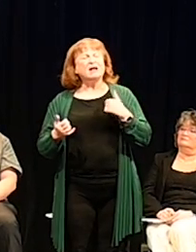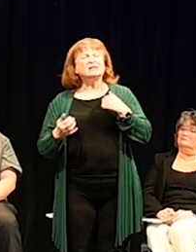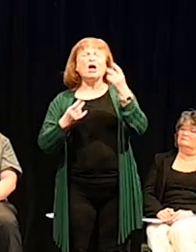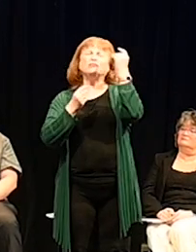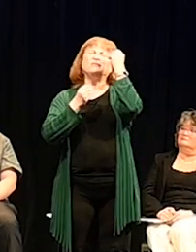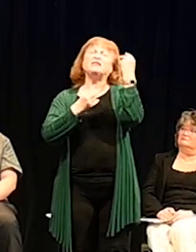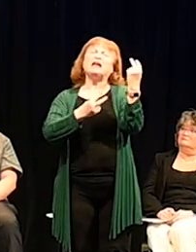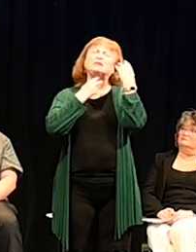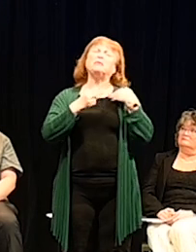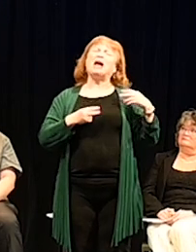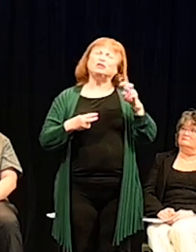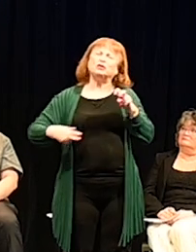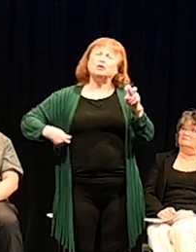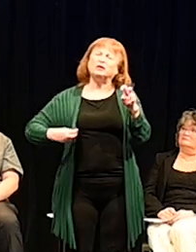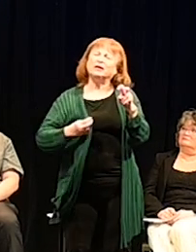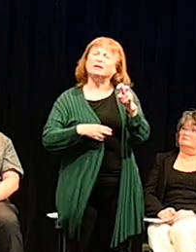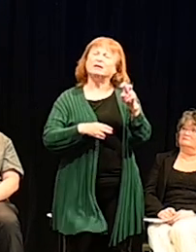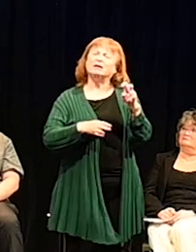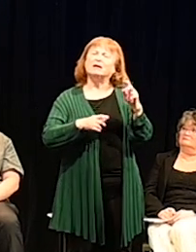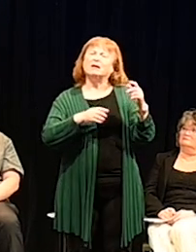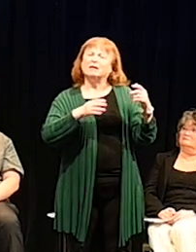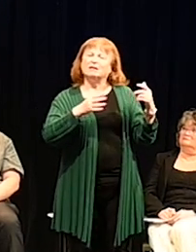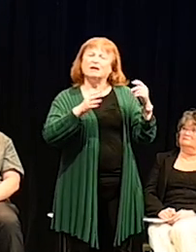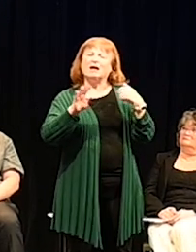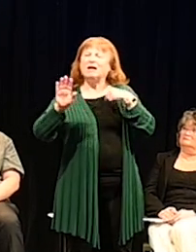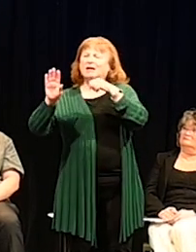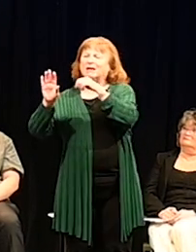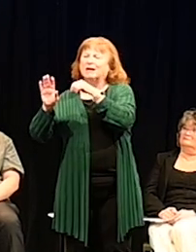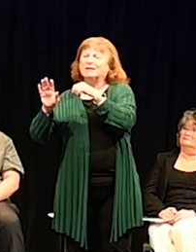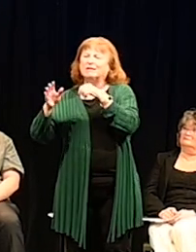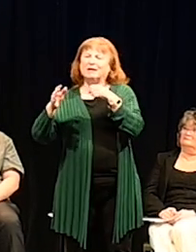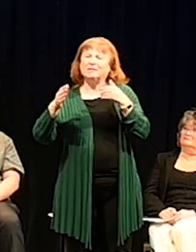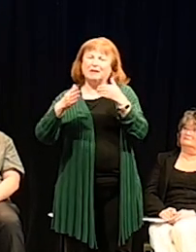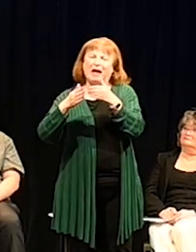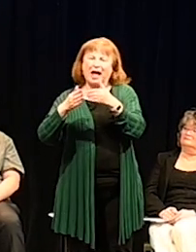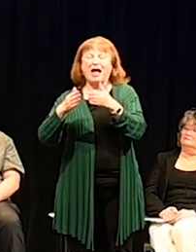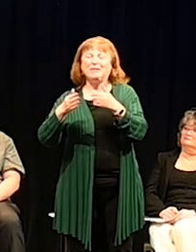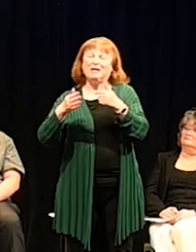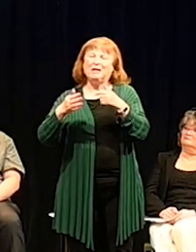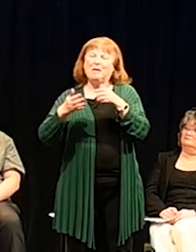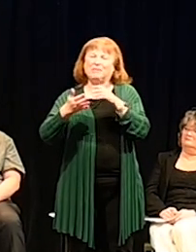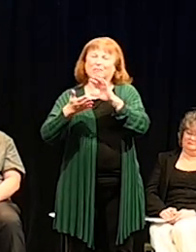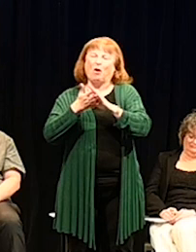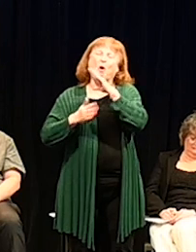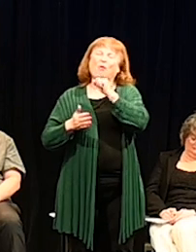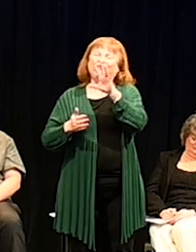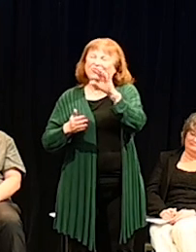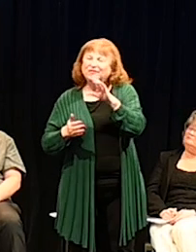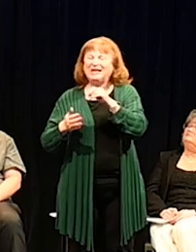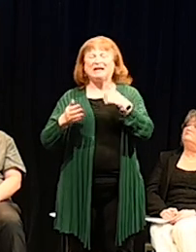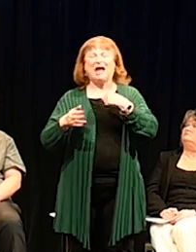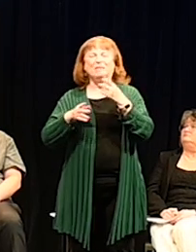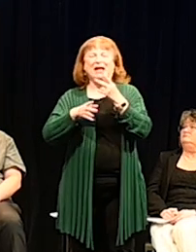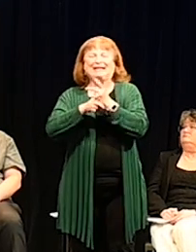reflect on my journey, knocking on 50 and being a caregiver myself, I'm